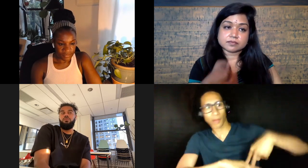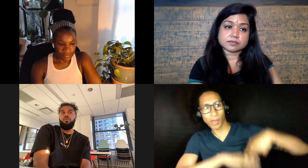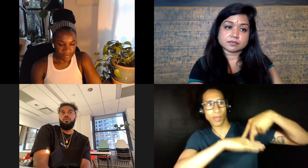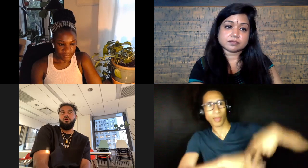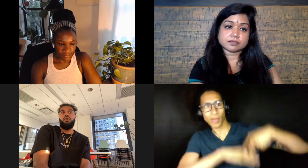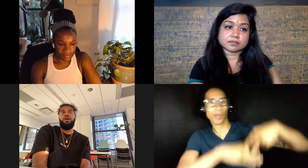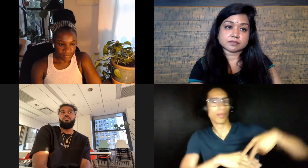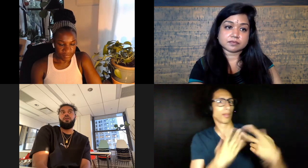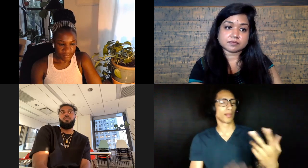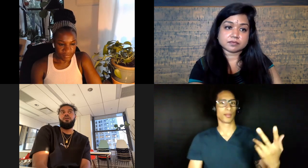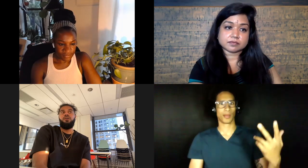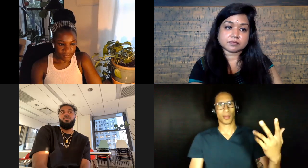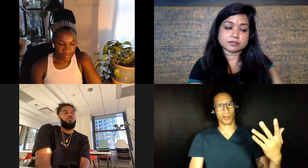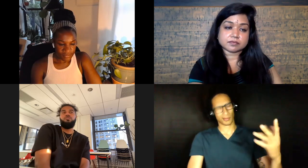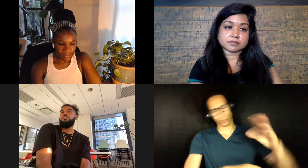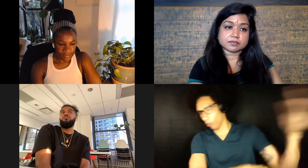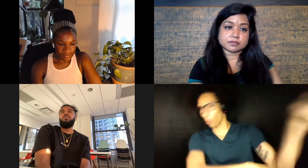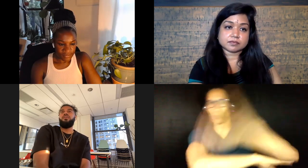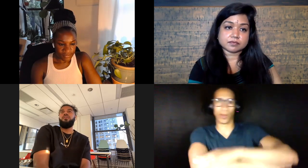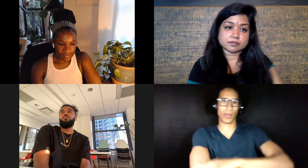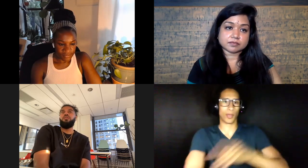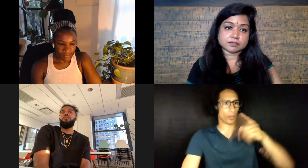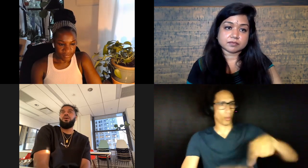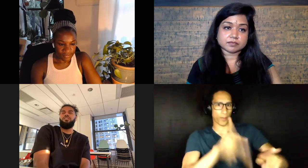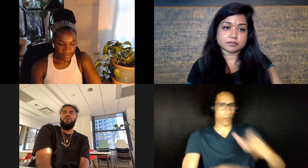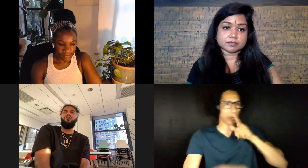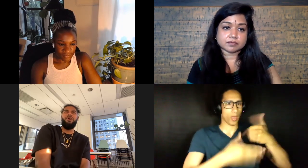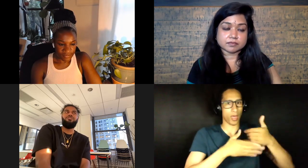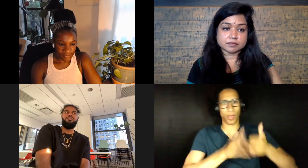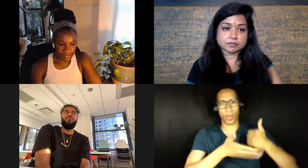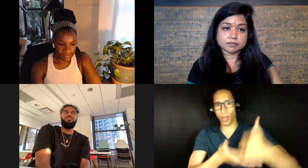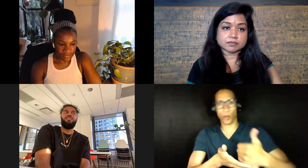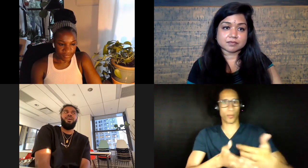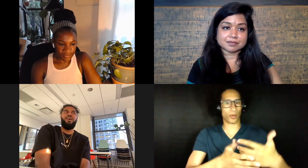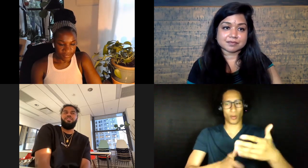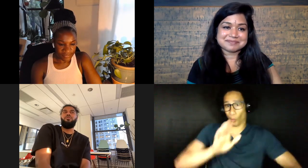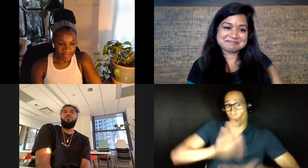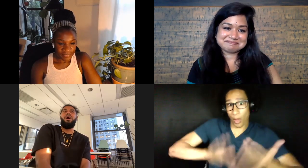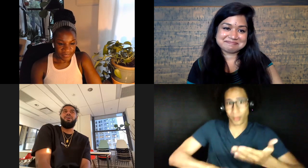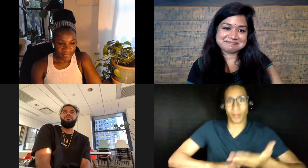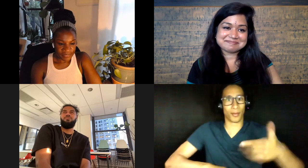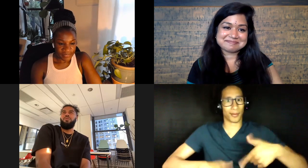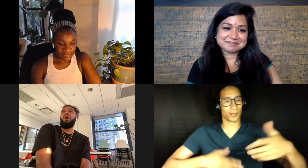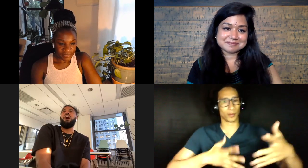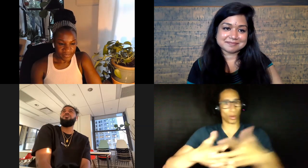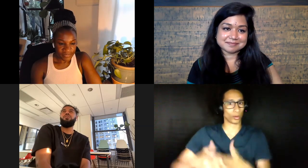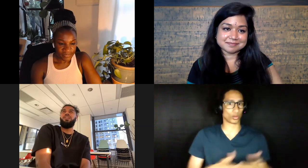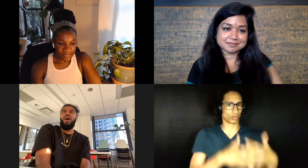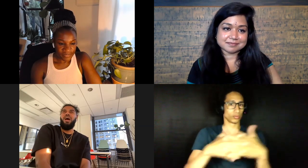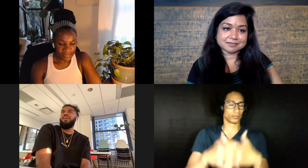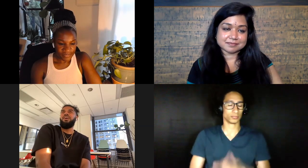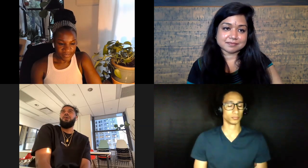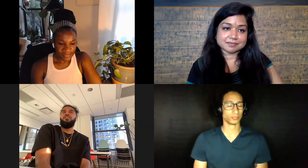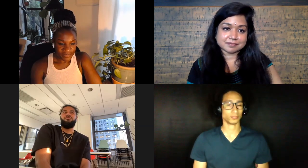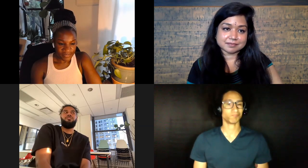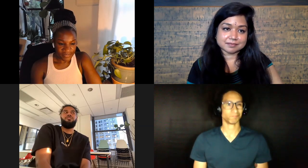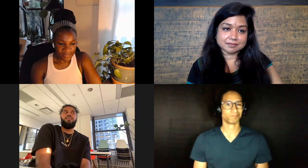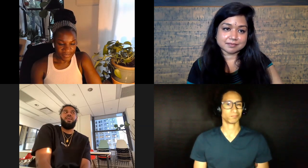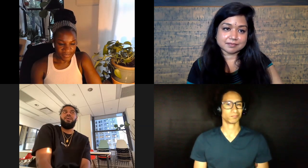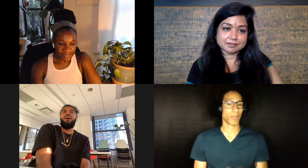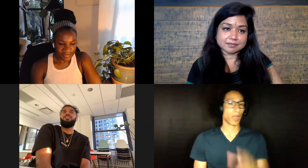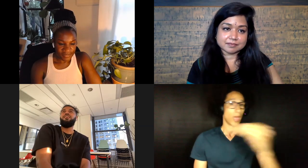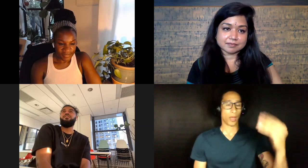both, for already having such a rich conversation. I thought to start, I'd actually just love to hear about both of your recent work. I think